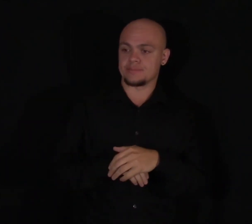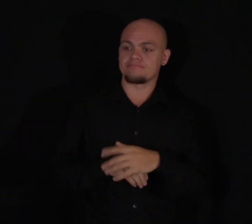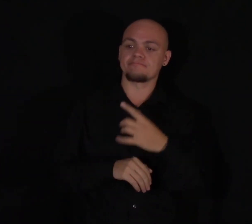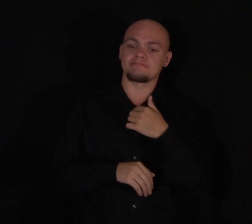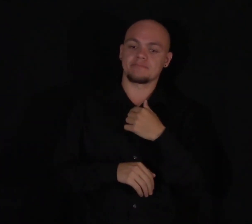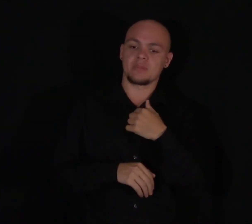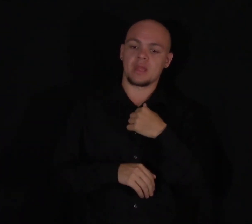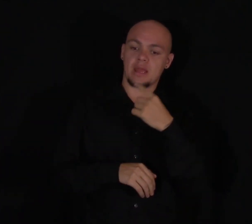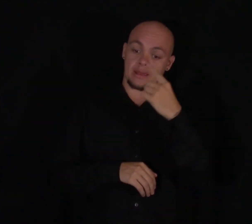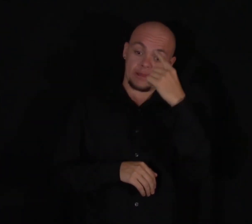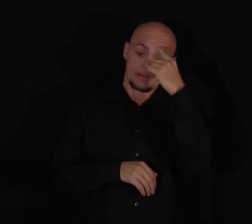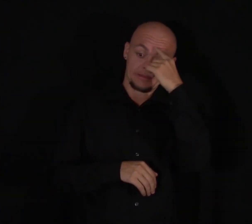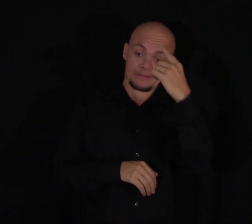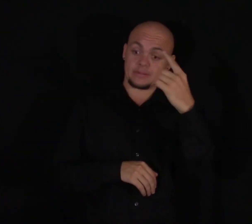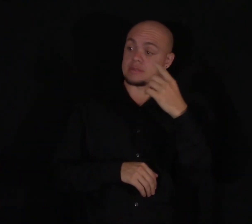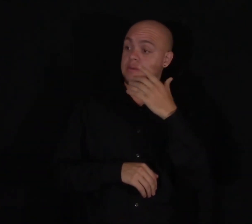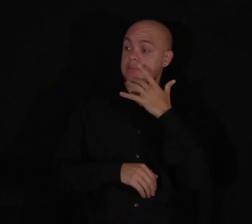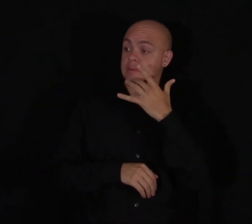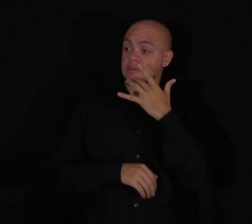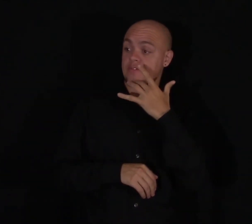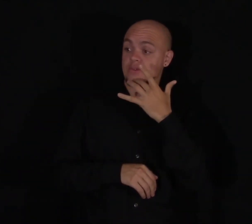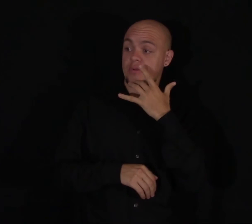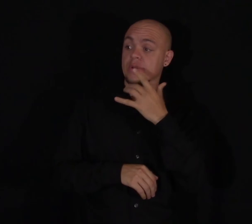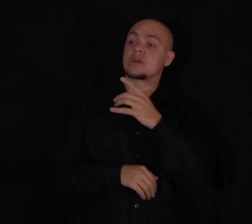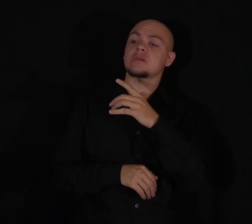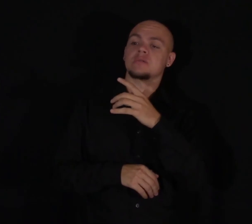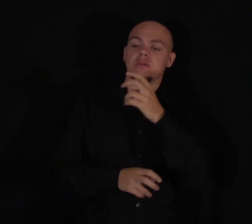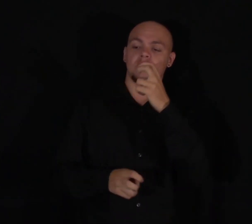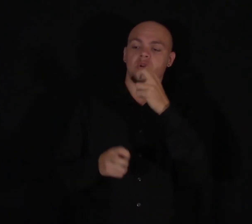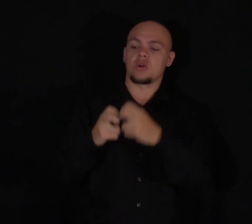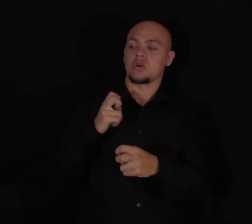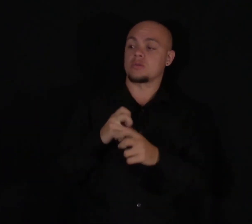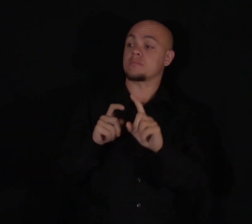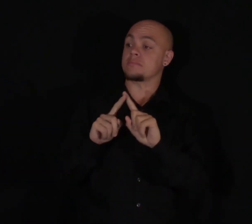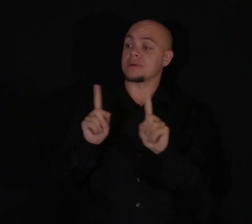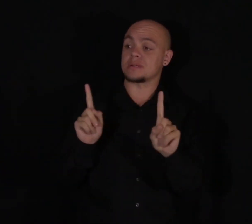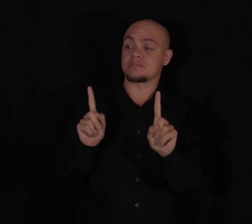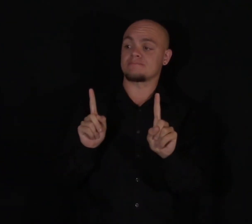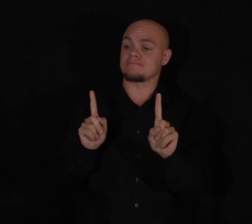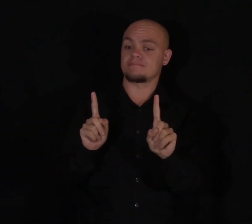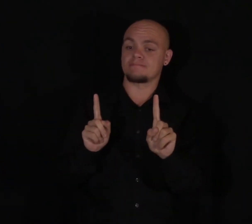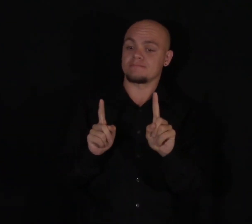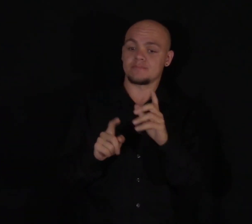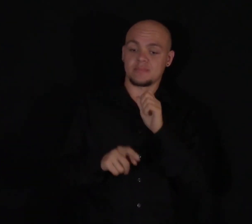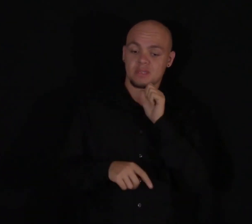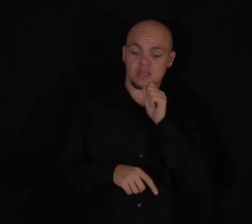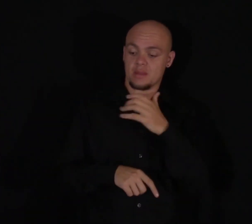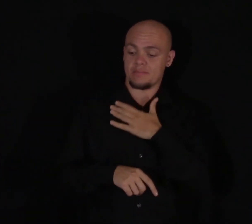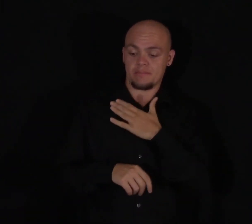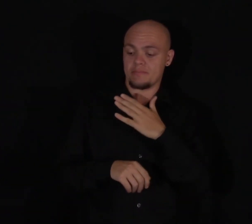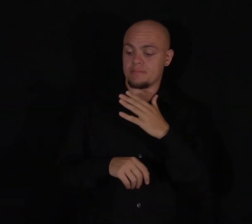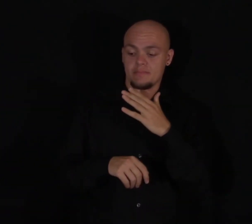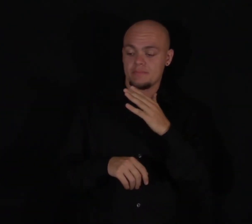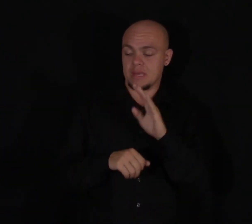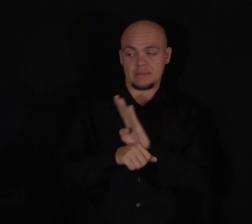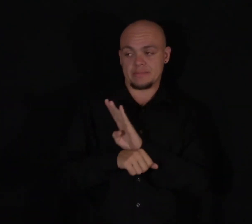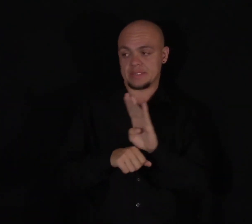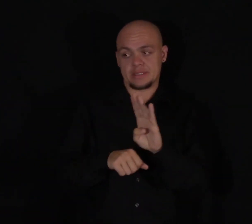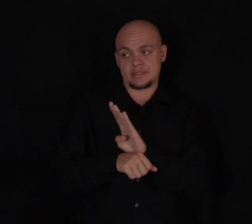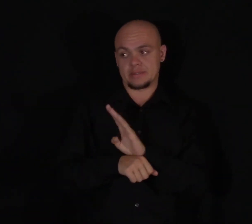it will go hard with you. However, that's none of my business. I am sent